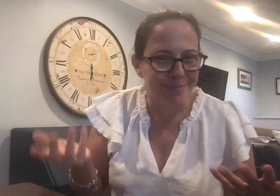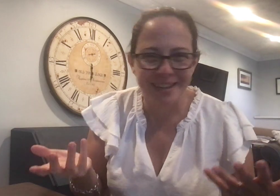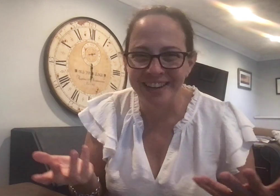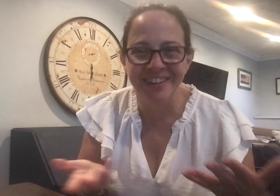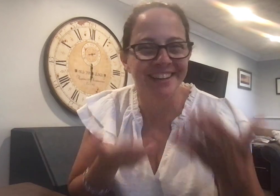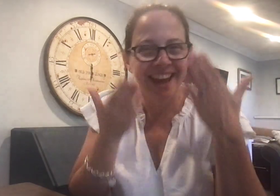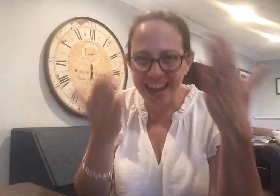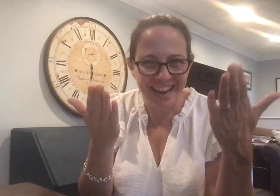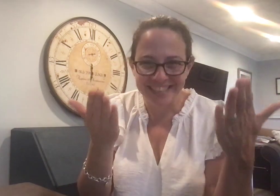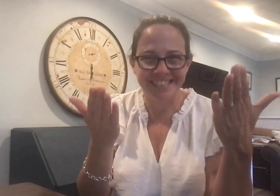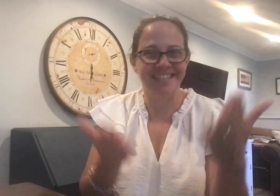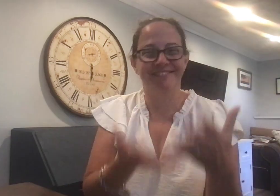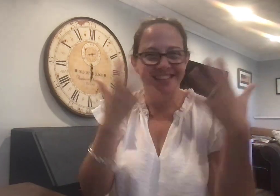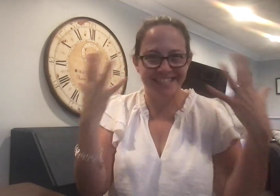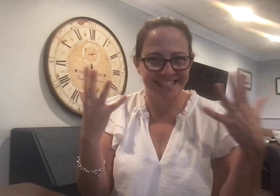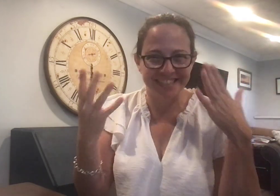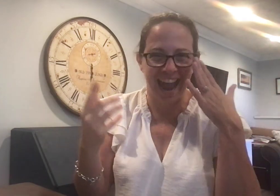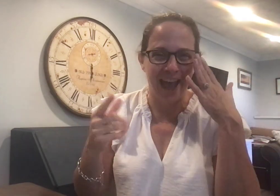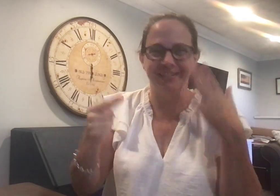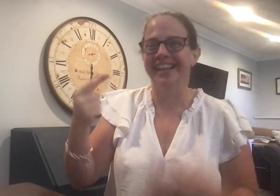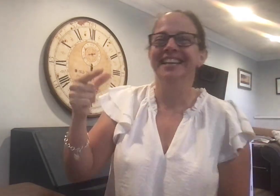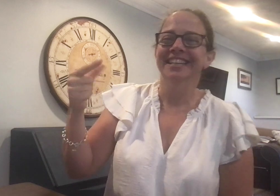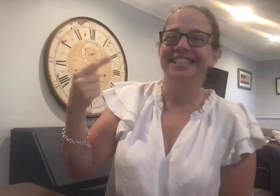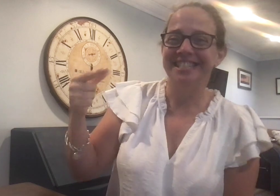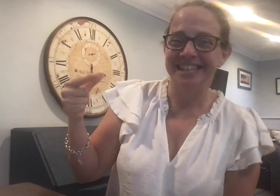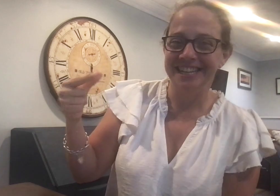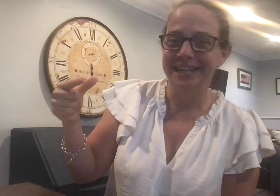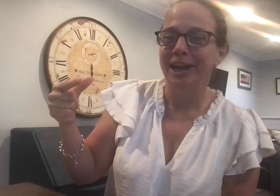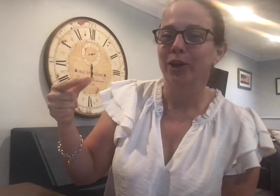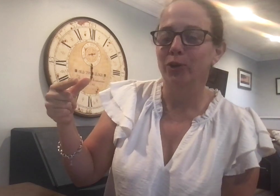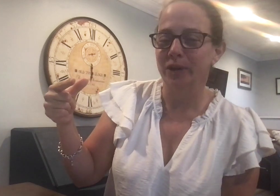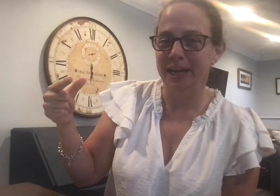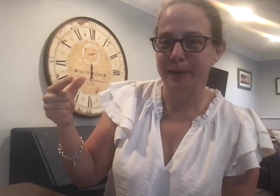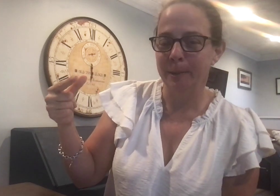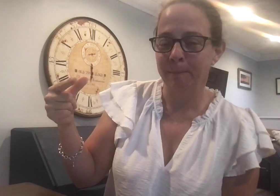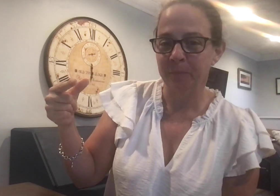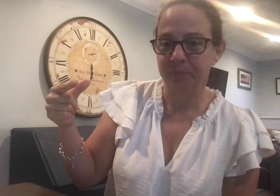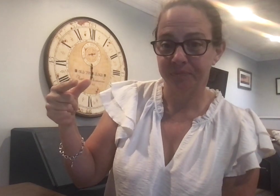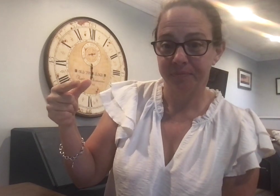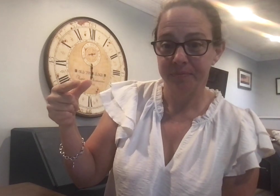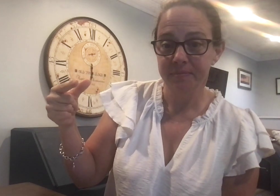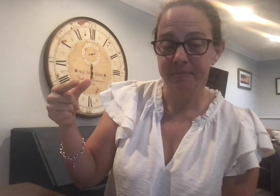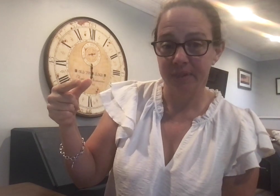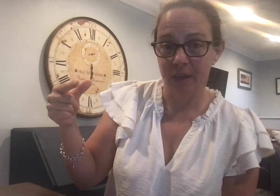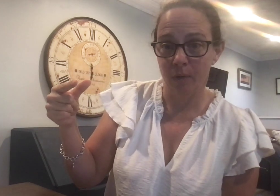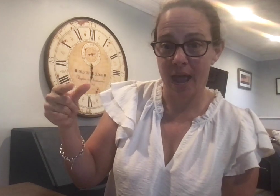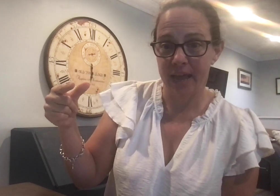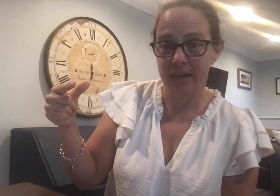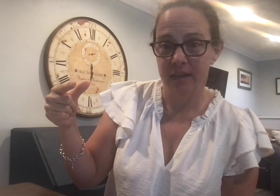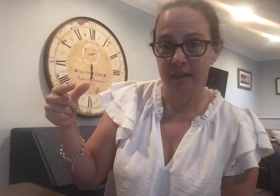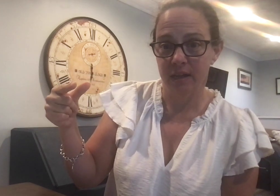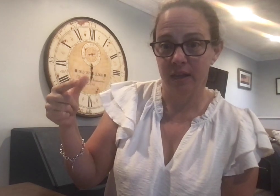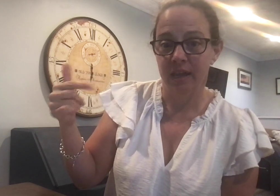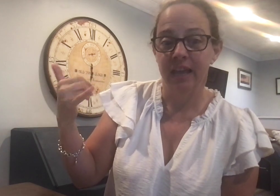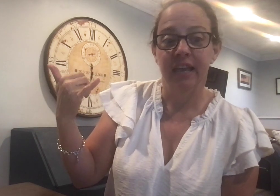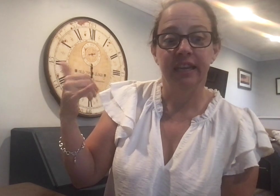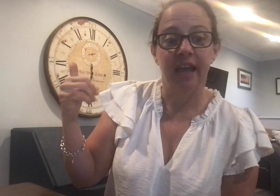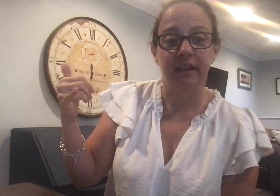saying good. I can't see you. It's just such a habit. G, green. Okay.